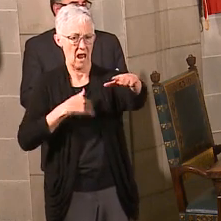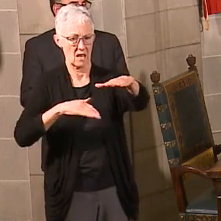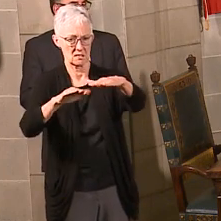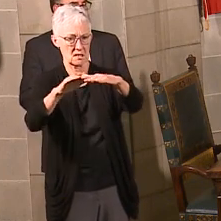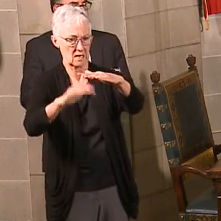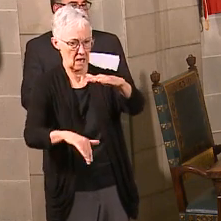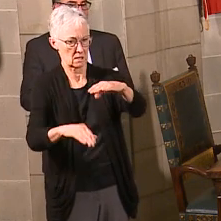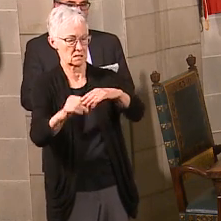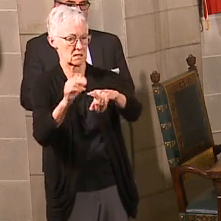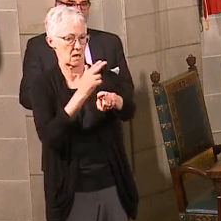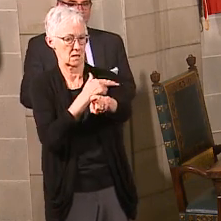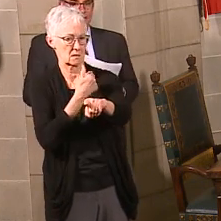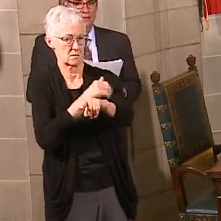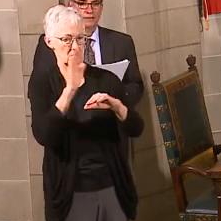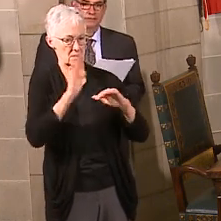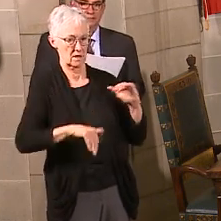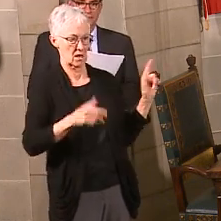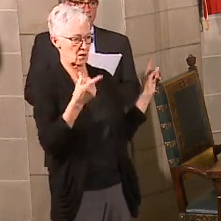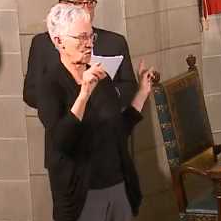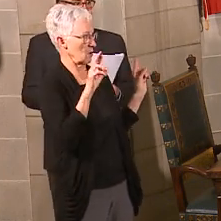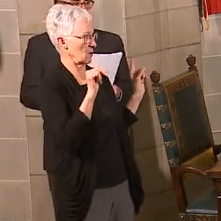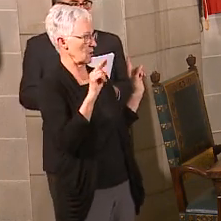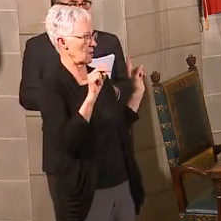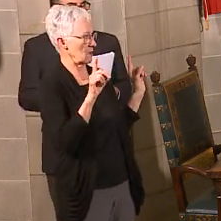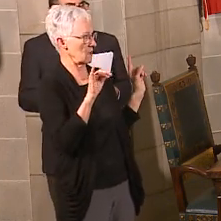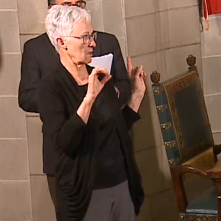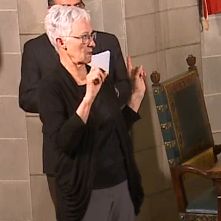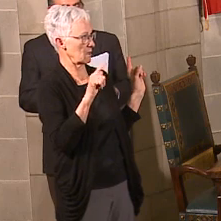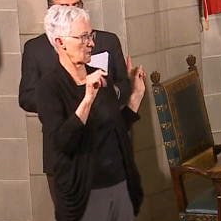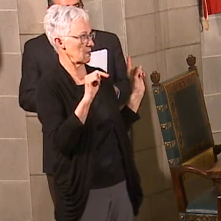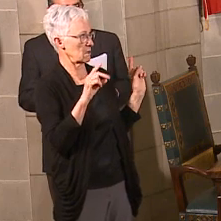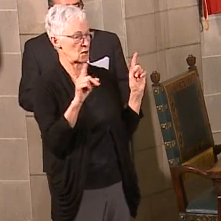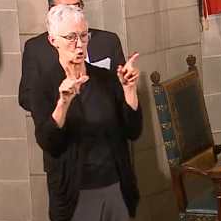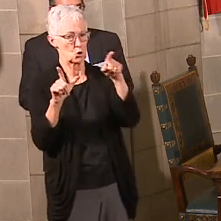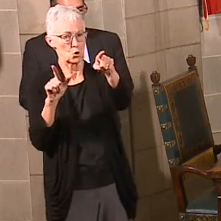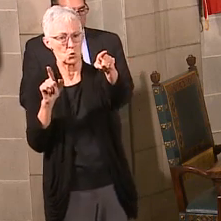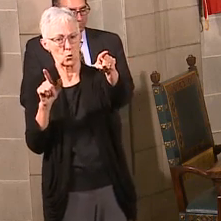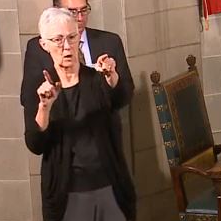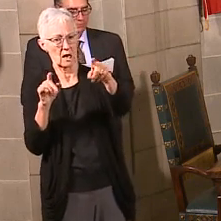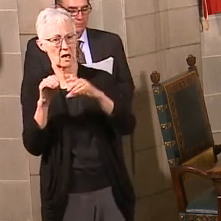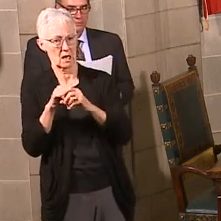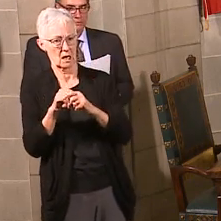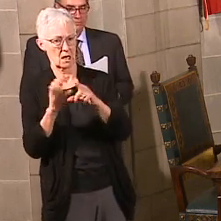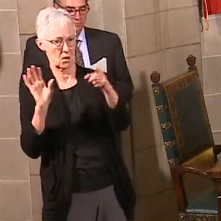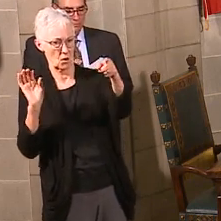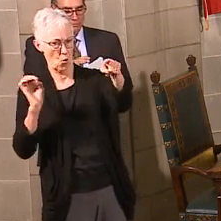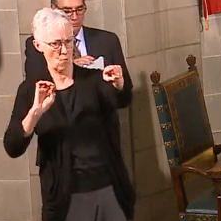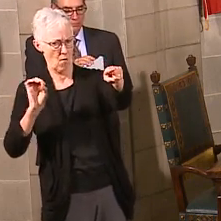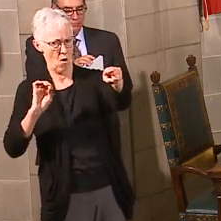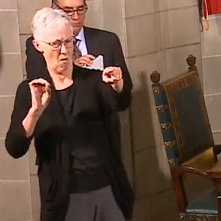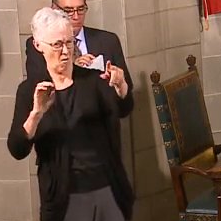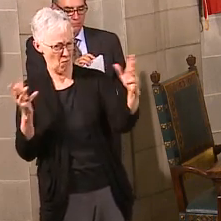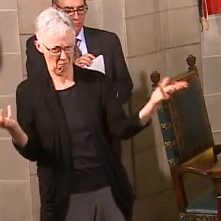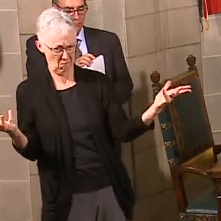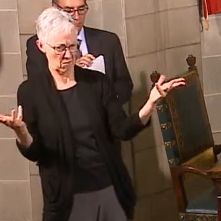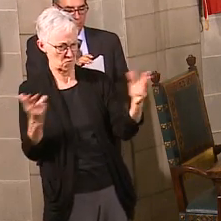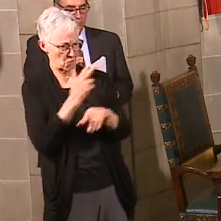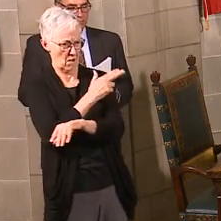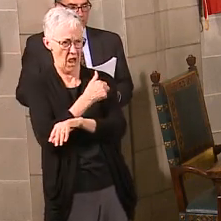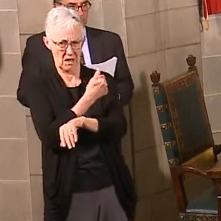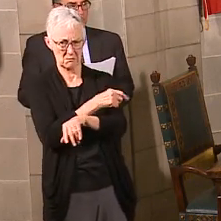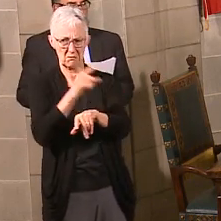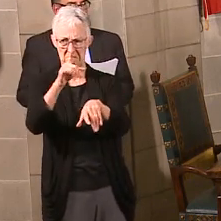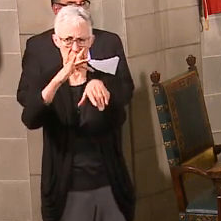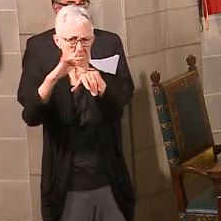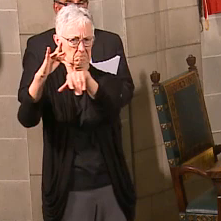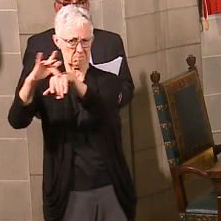Grand Island. Yeah, so Omaha actually has less than Grand Island. Oh, it's 21 in Omaha, right? Yeah, 21 hospitalizations with COVID. So what you're looking at right now is